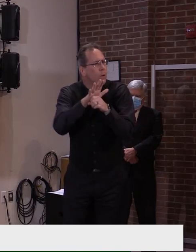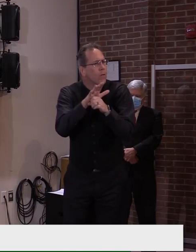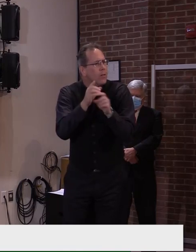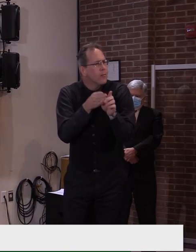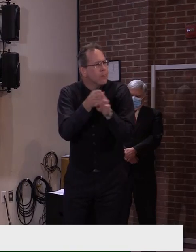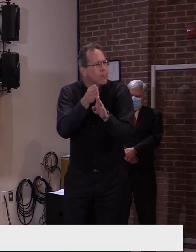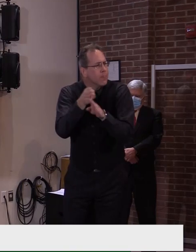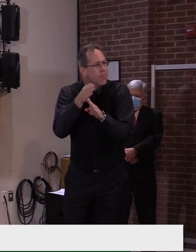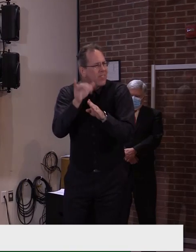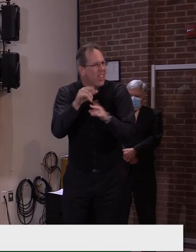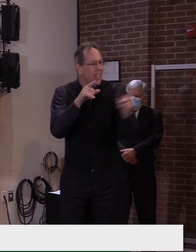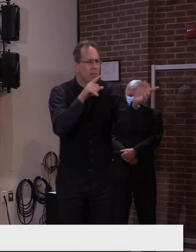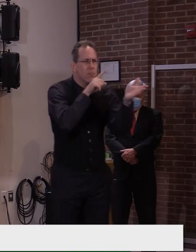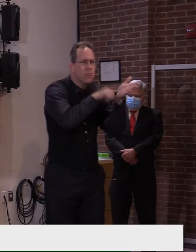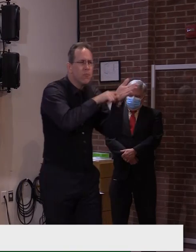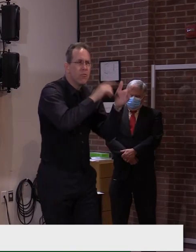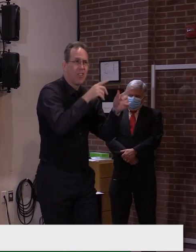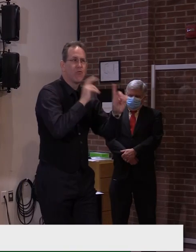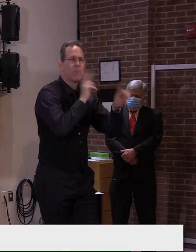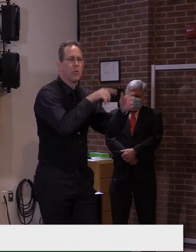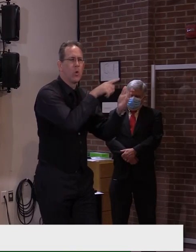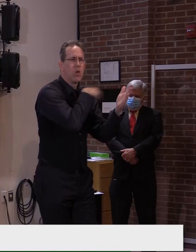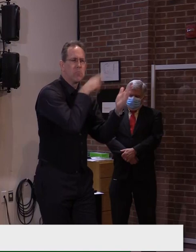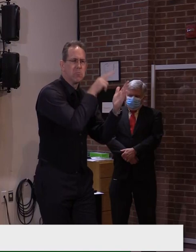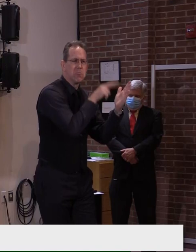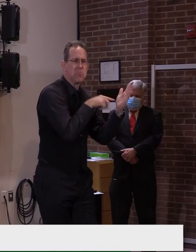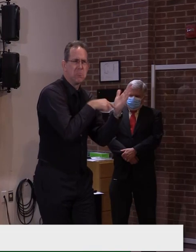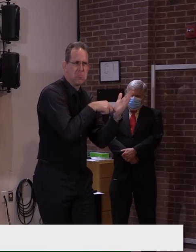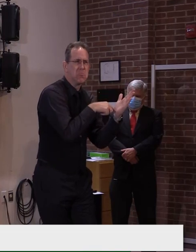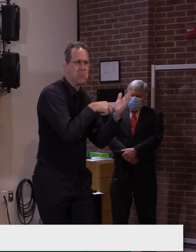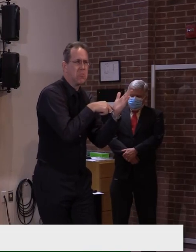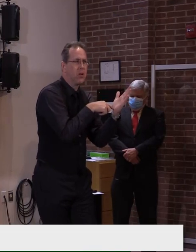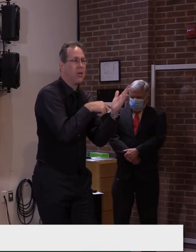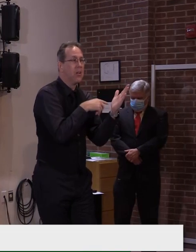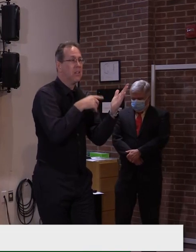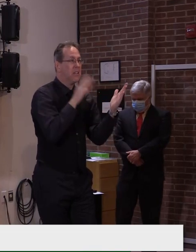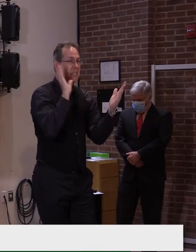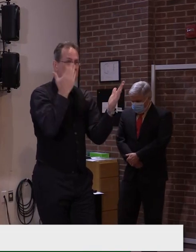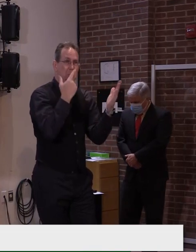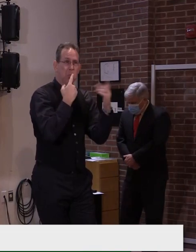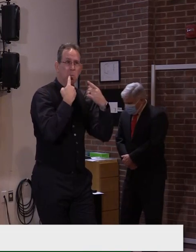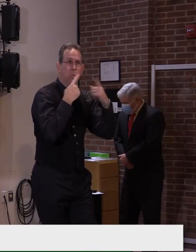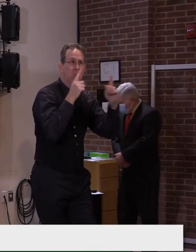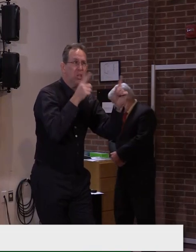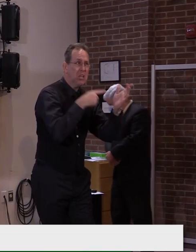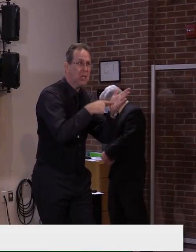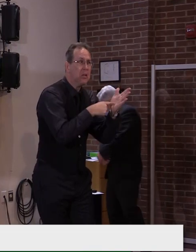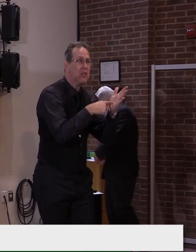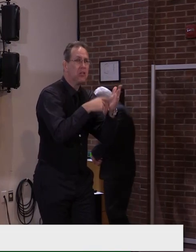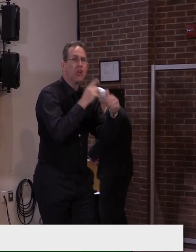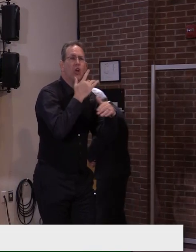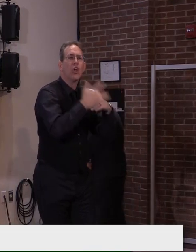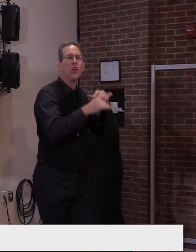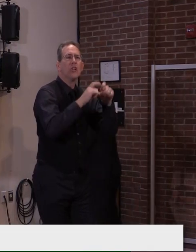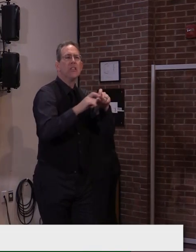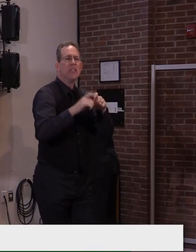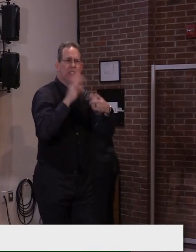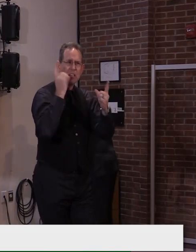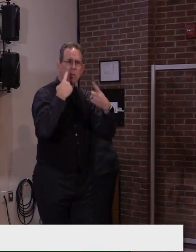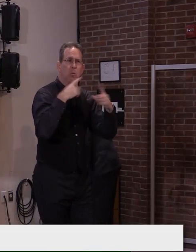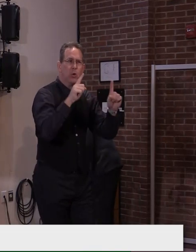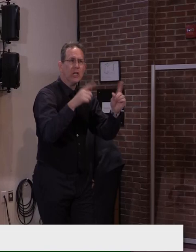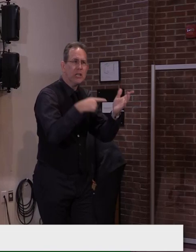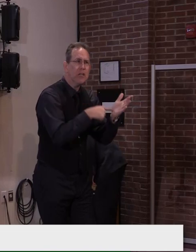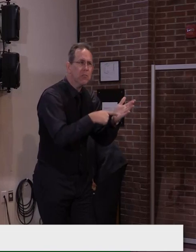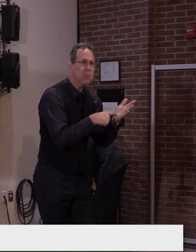that it's been successful in the early part of trials, and its design